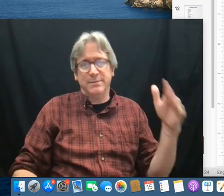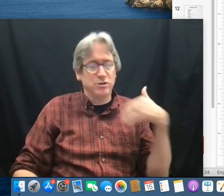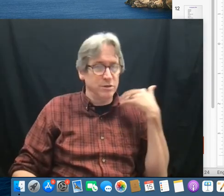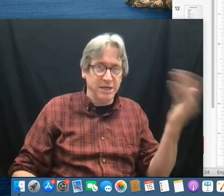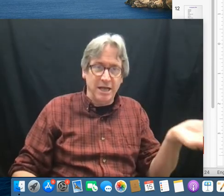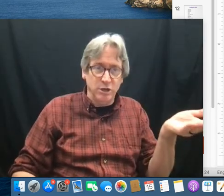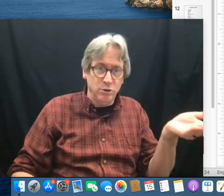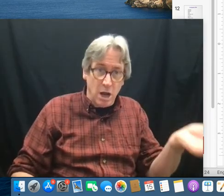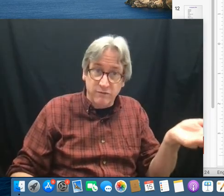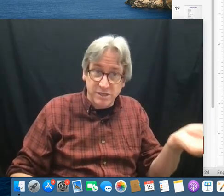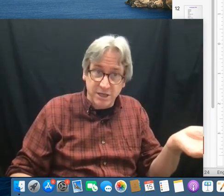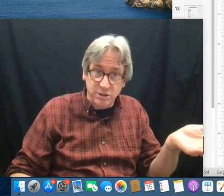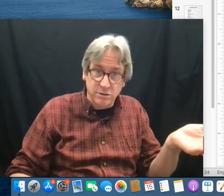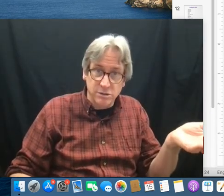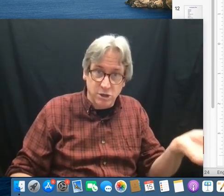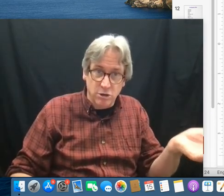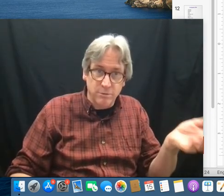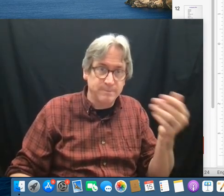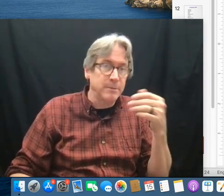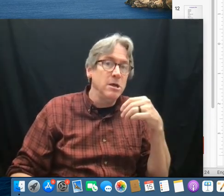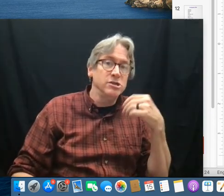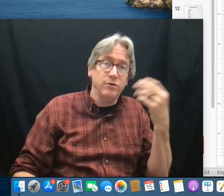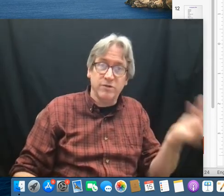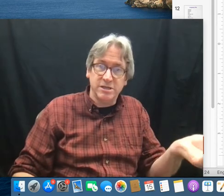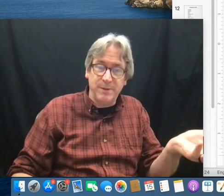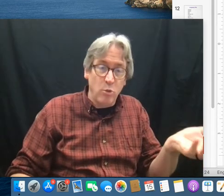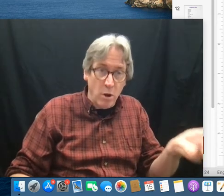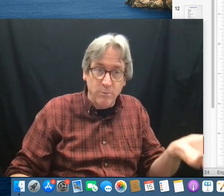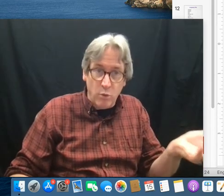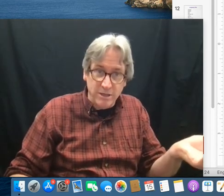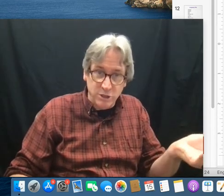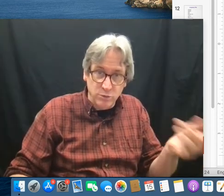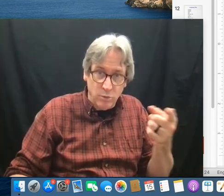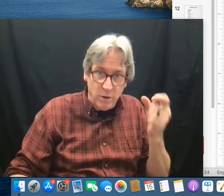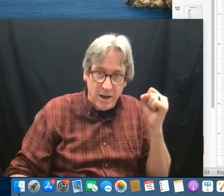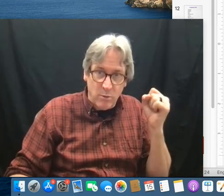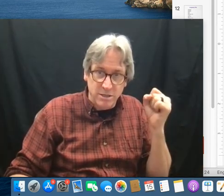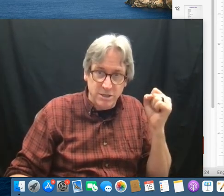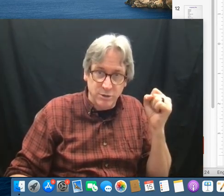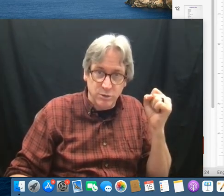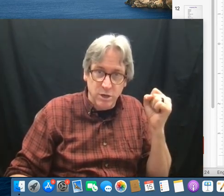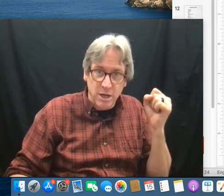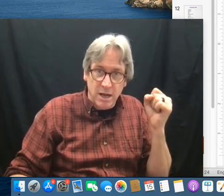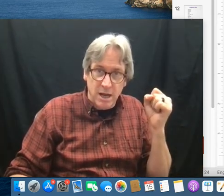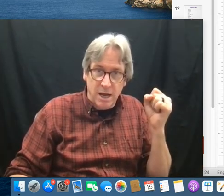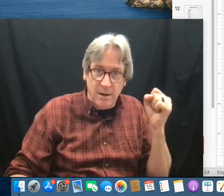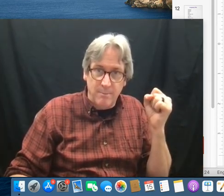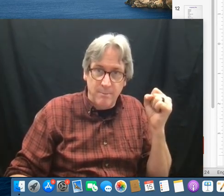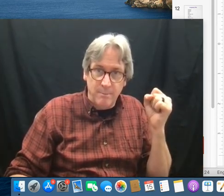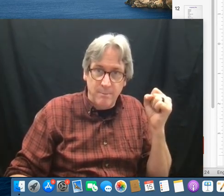although expect it in the videos and the quizzes whenever. they can spring it on you.